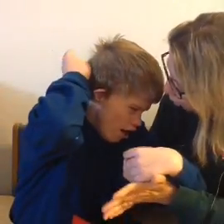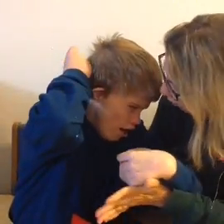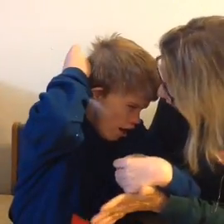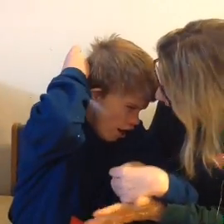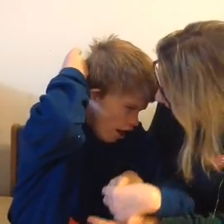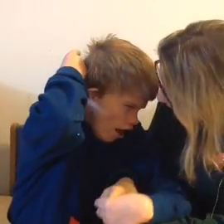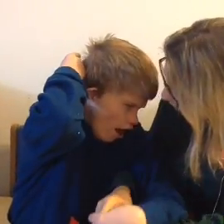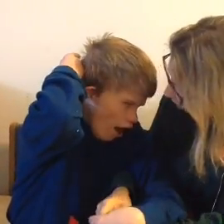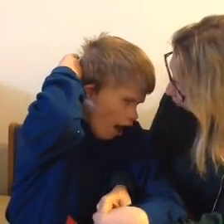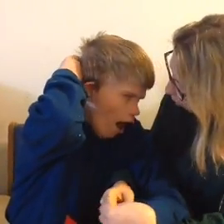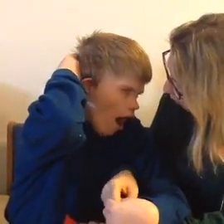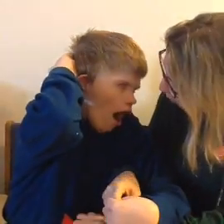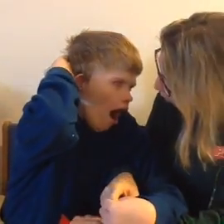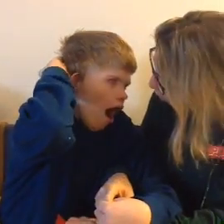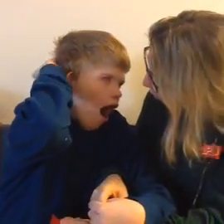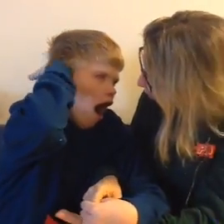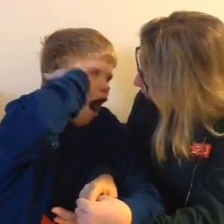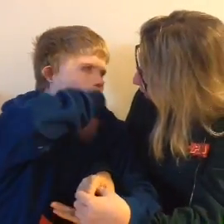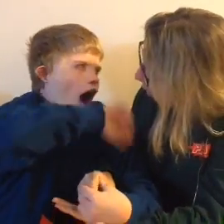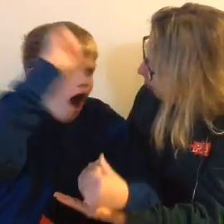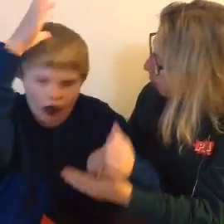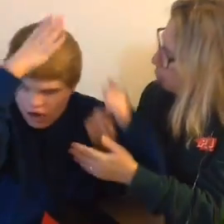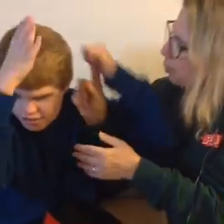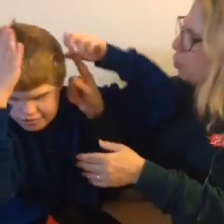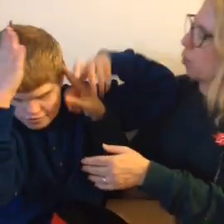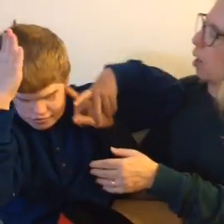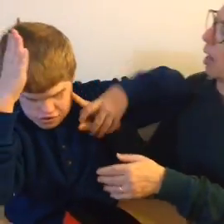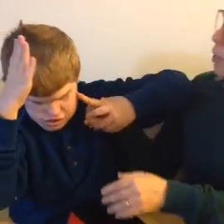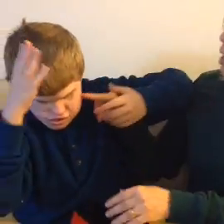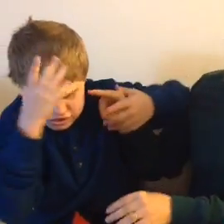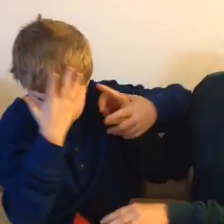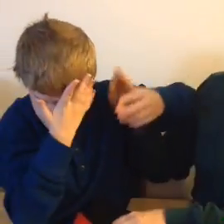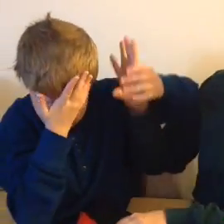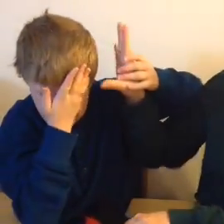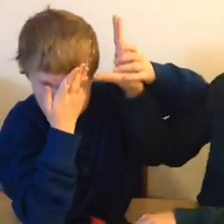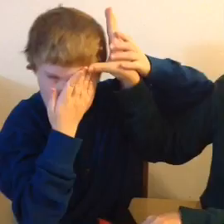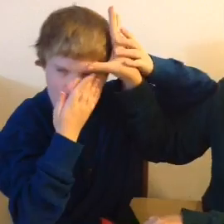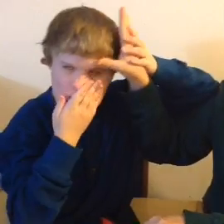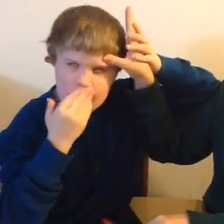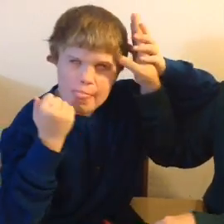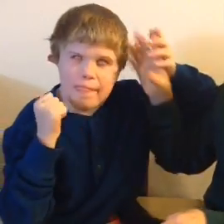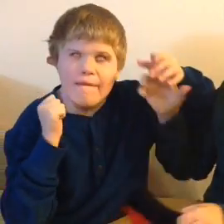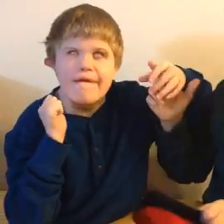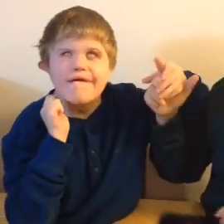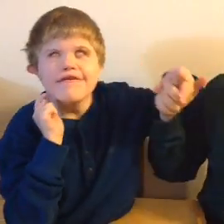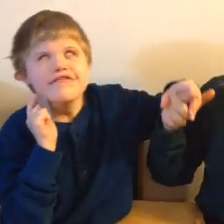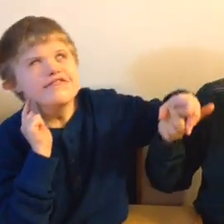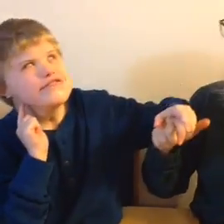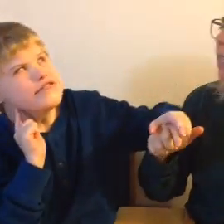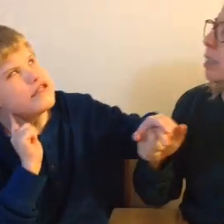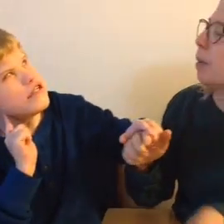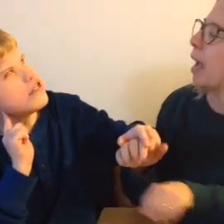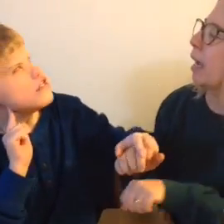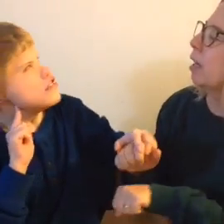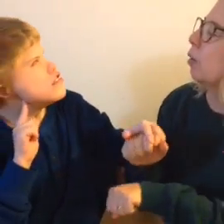these guys what we do when you're crying, okay? Yes. Well, Daddy's is back